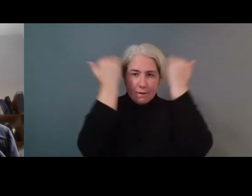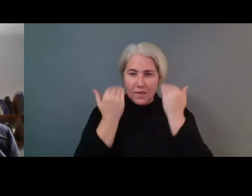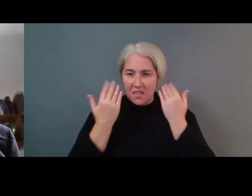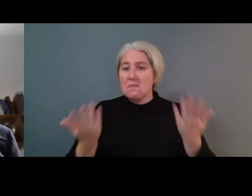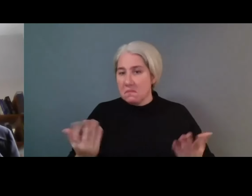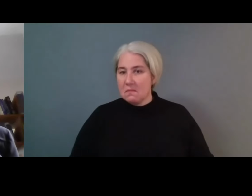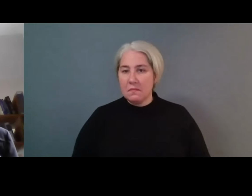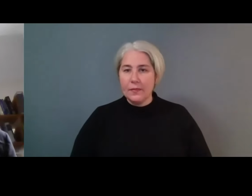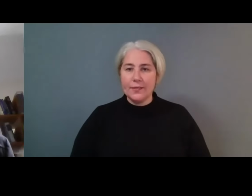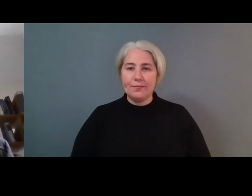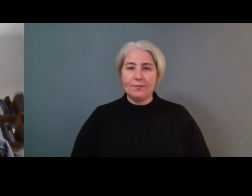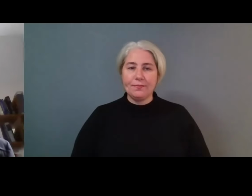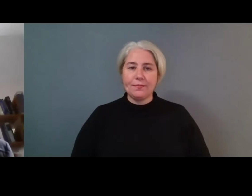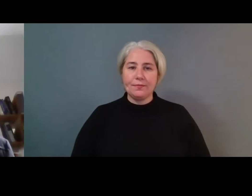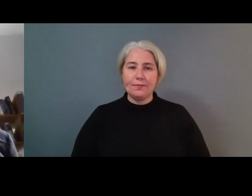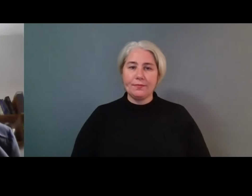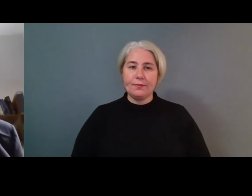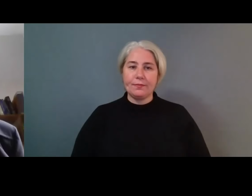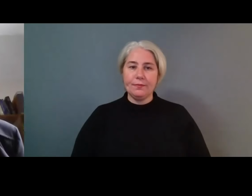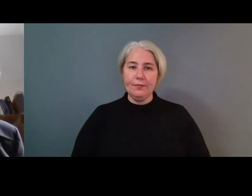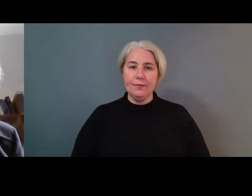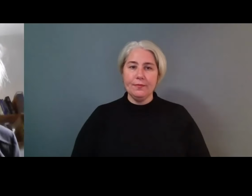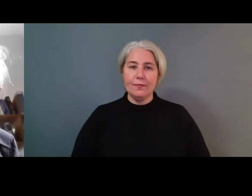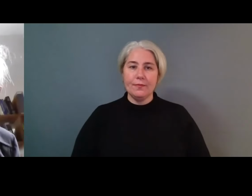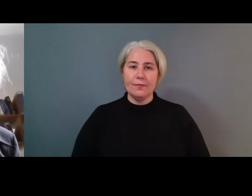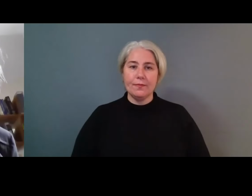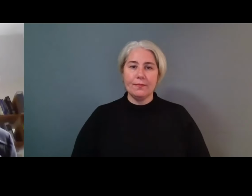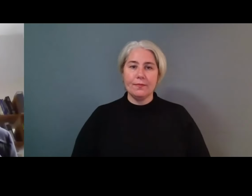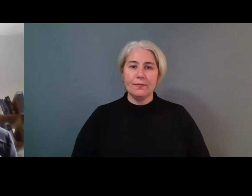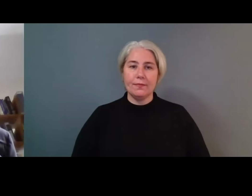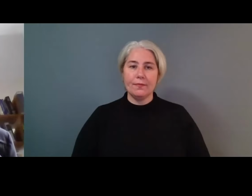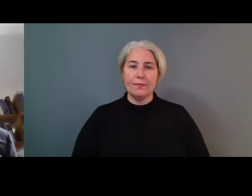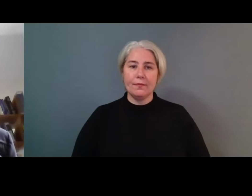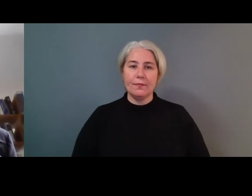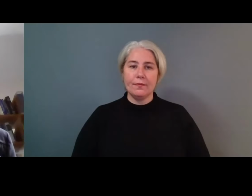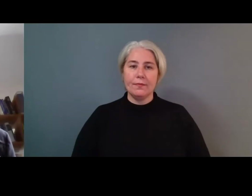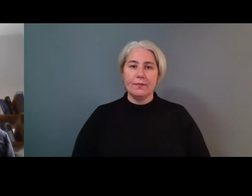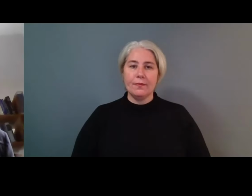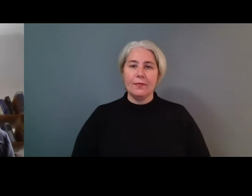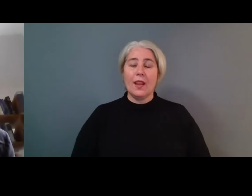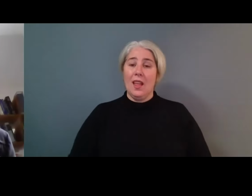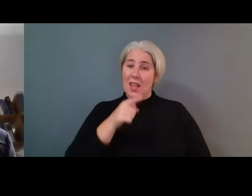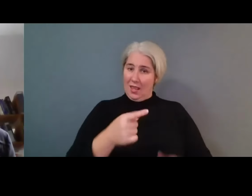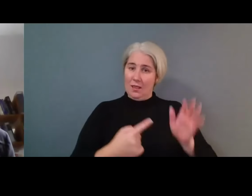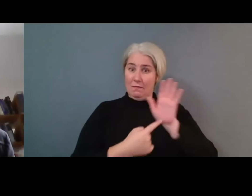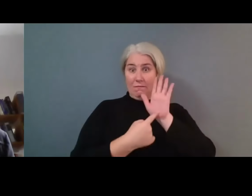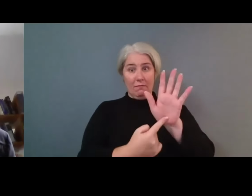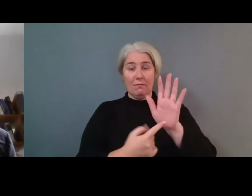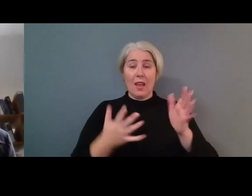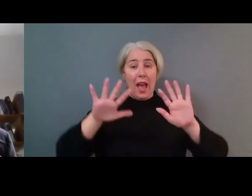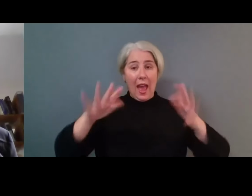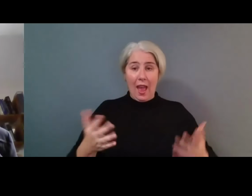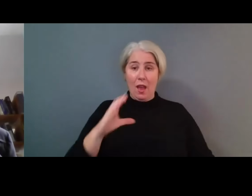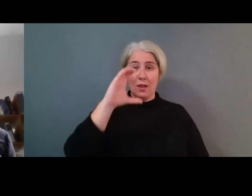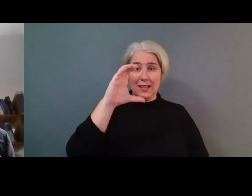I think it can be said as an example of the importance of engagement of civil society that, for